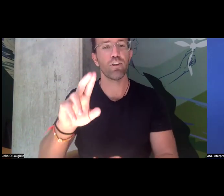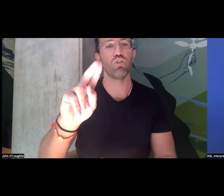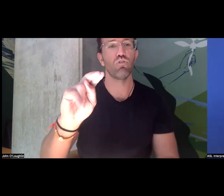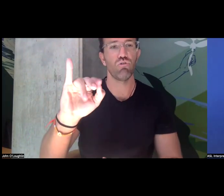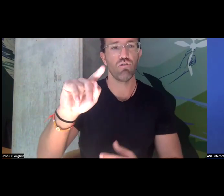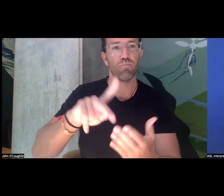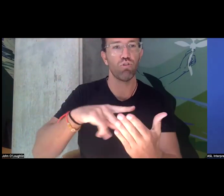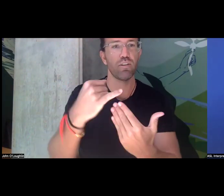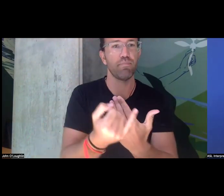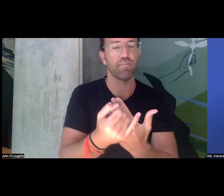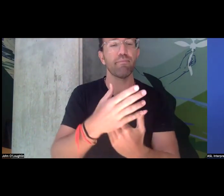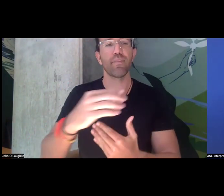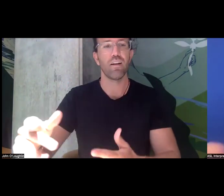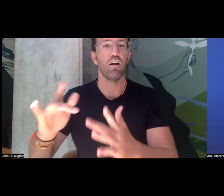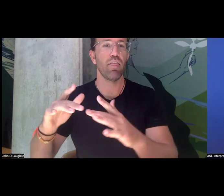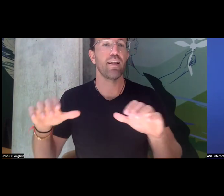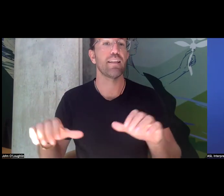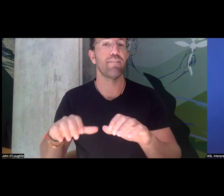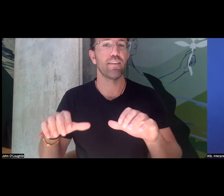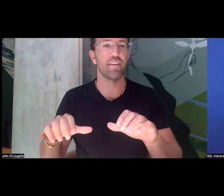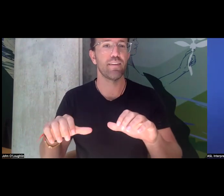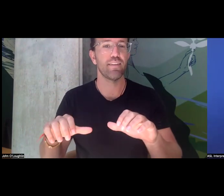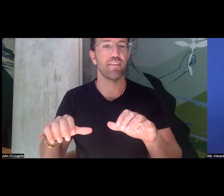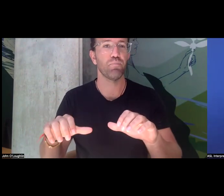you may wonder what we're going to do in place of that. It's a unit